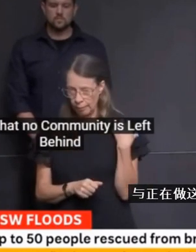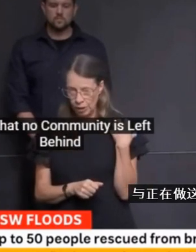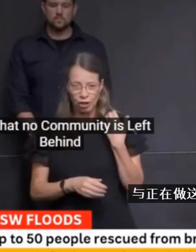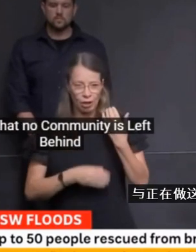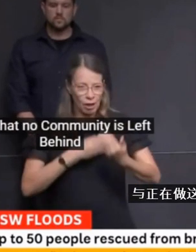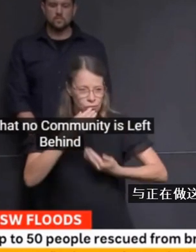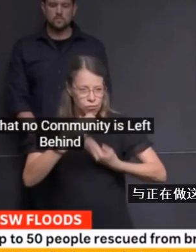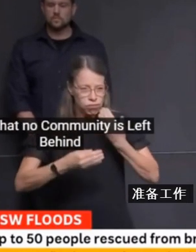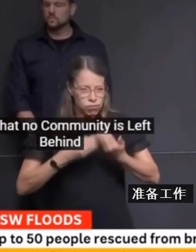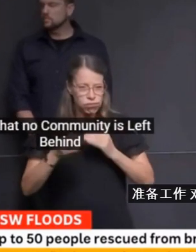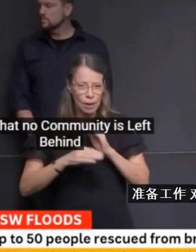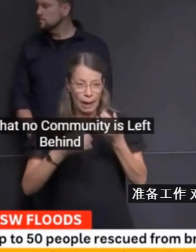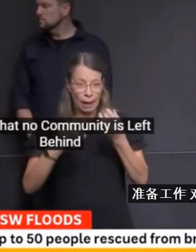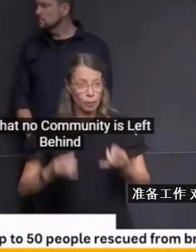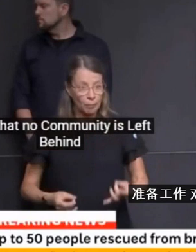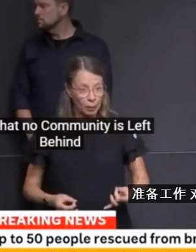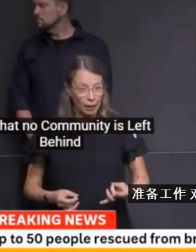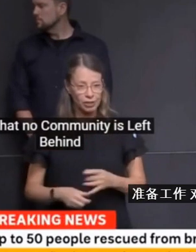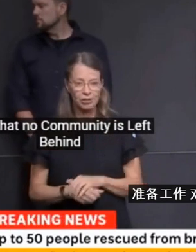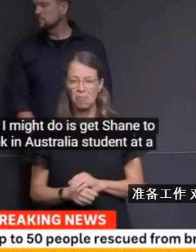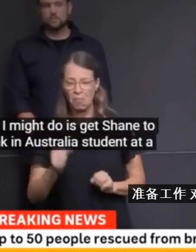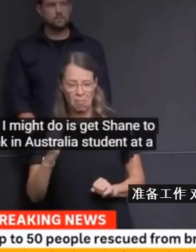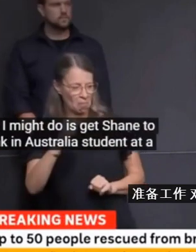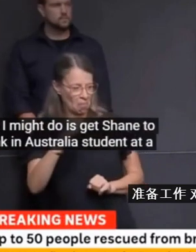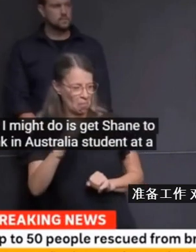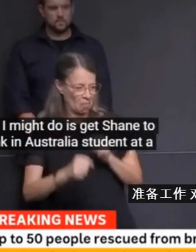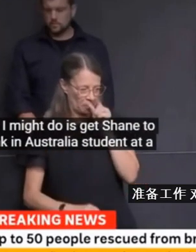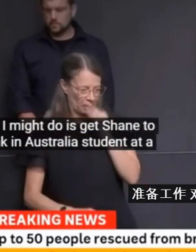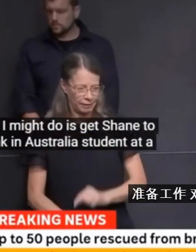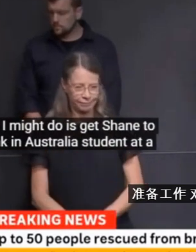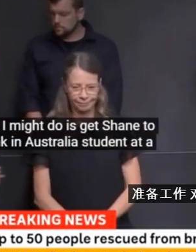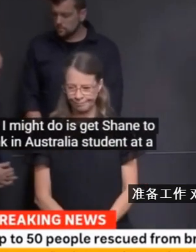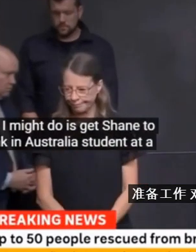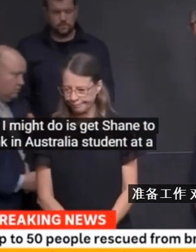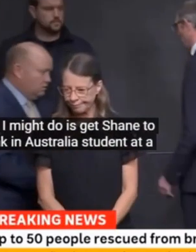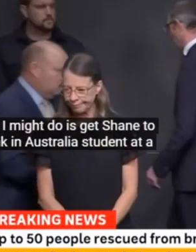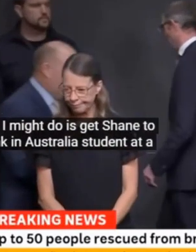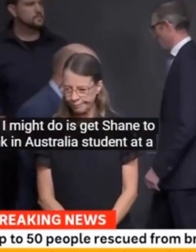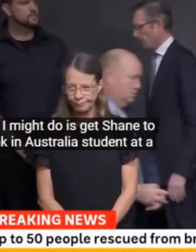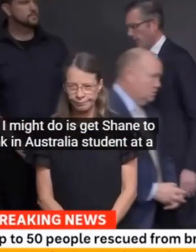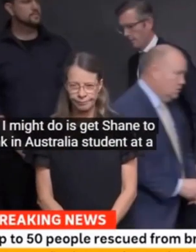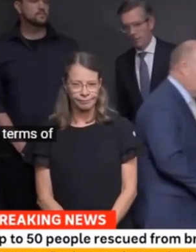of preparation for those? Yeah, I'll get Shane.